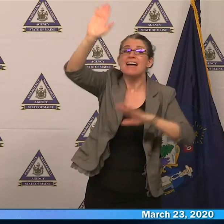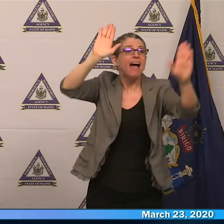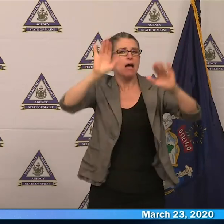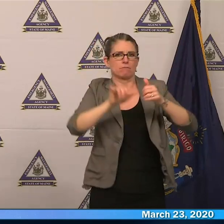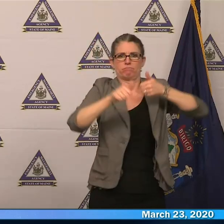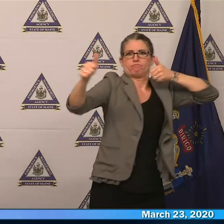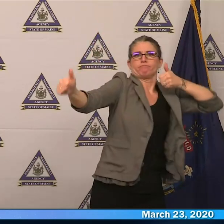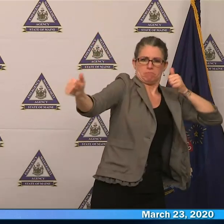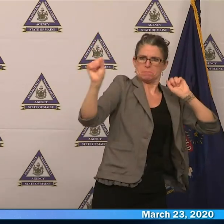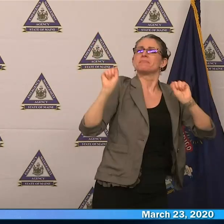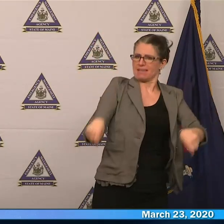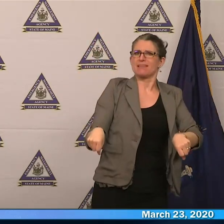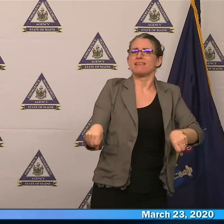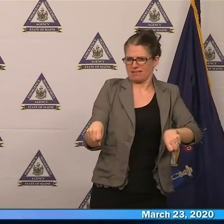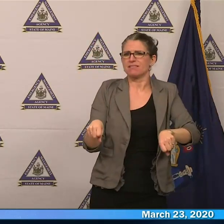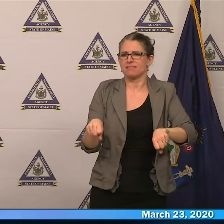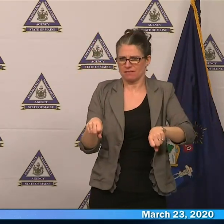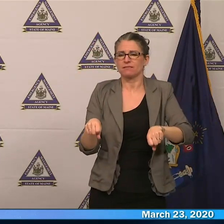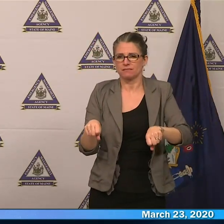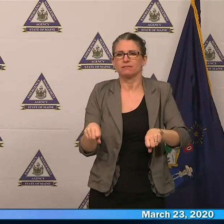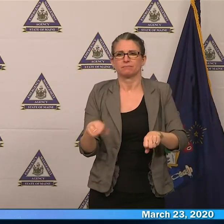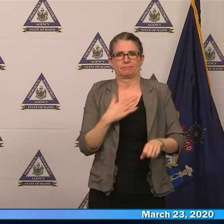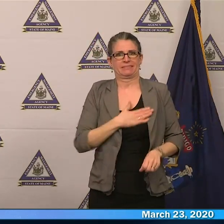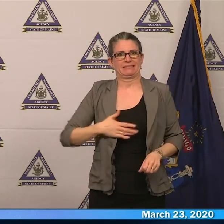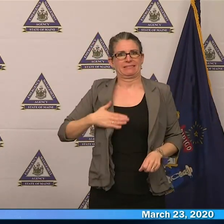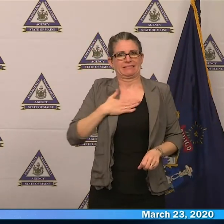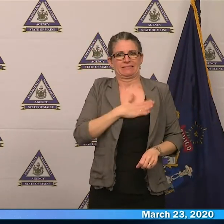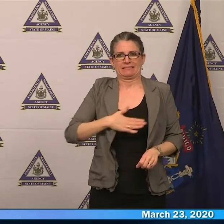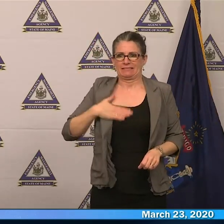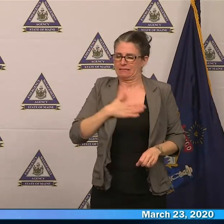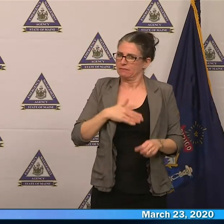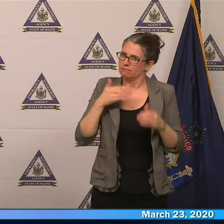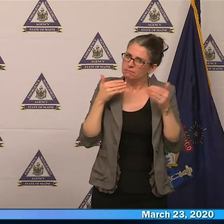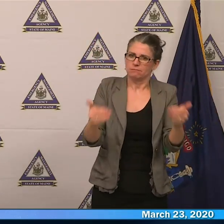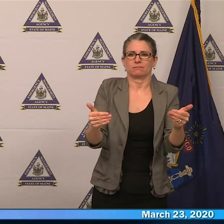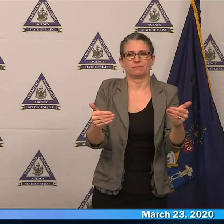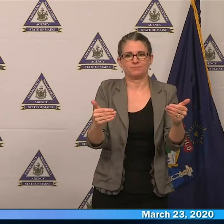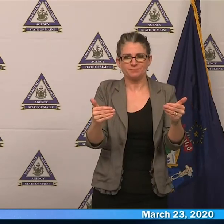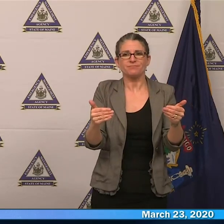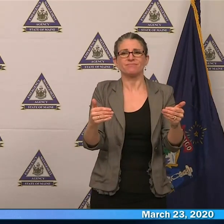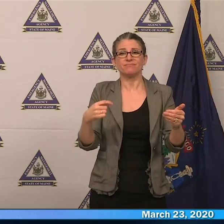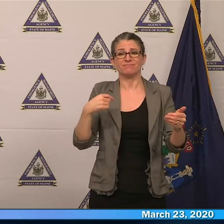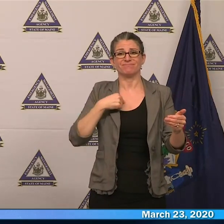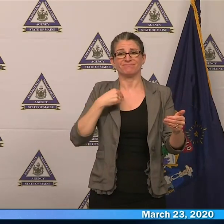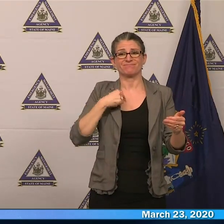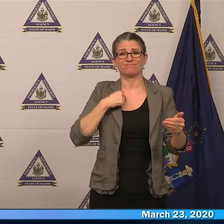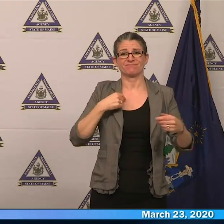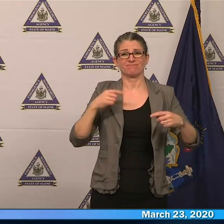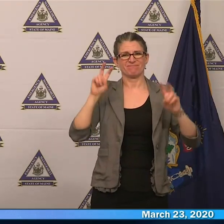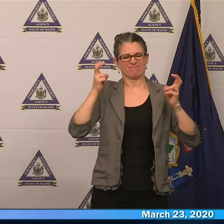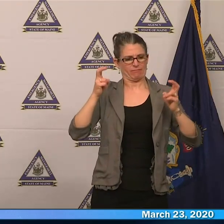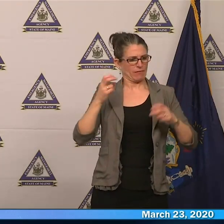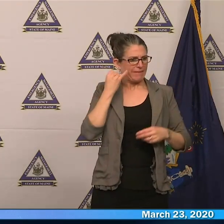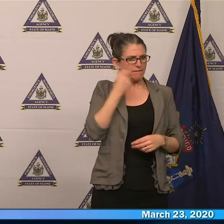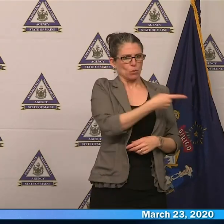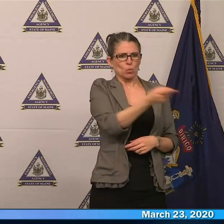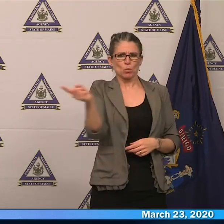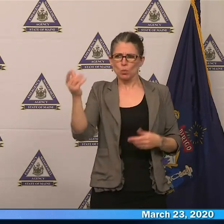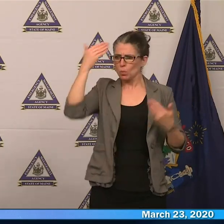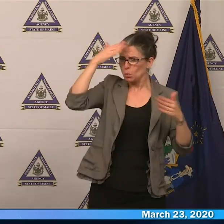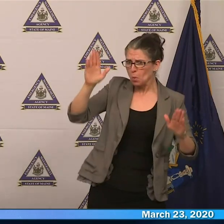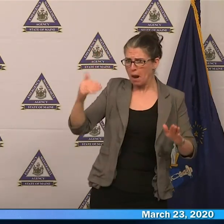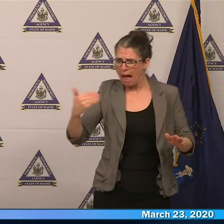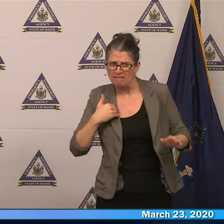as if you yourself were to have the disease. Now, what do I mean by that? The way that I go about my